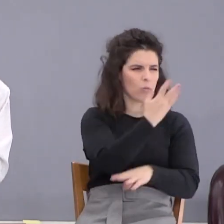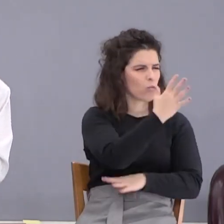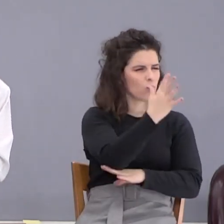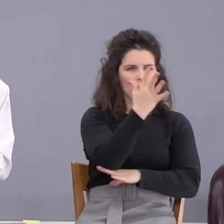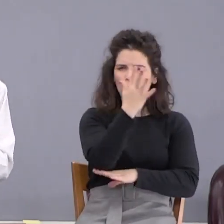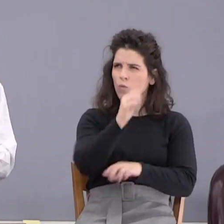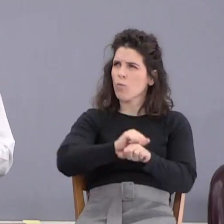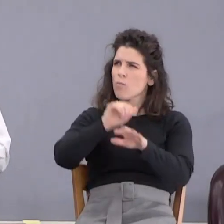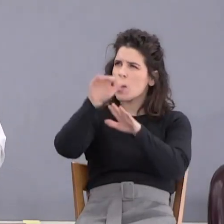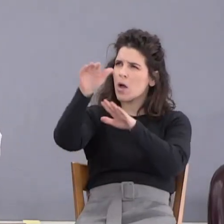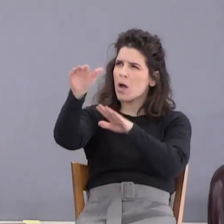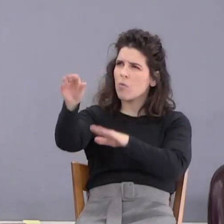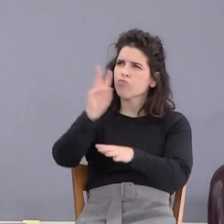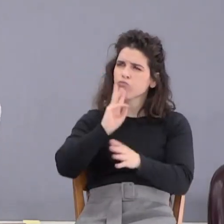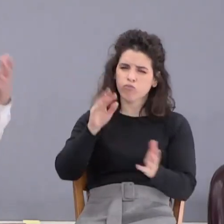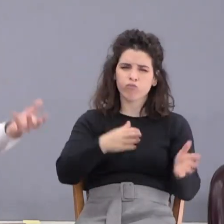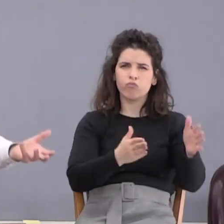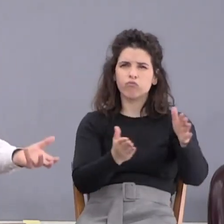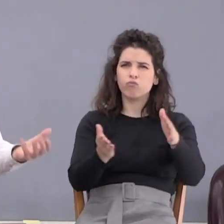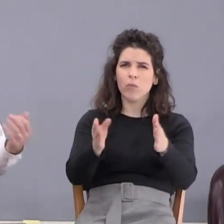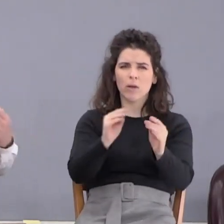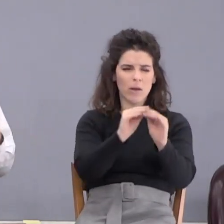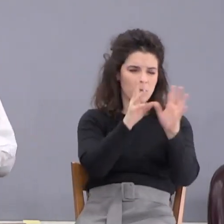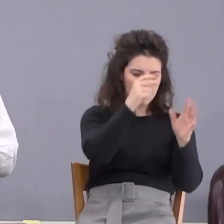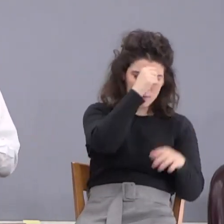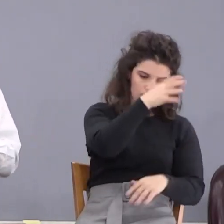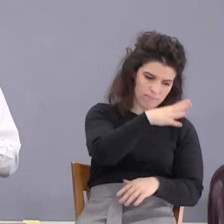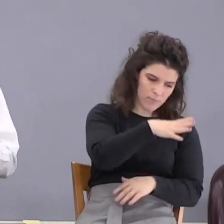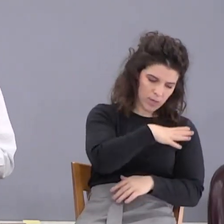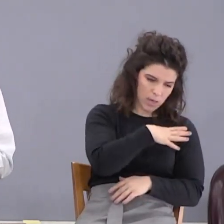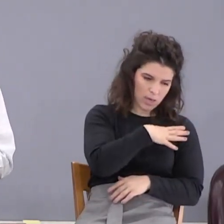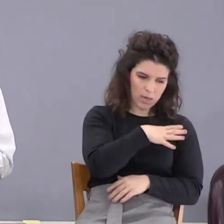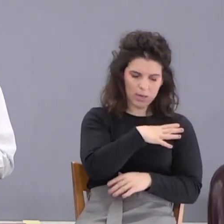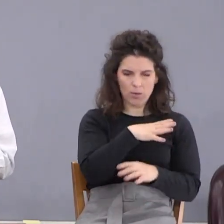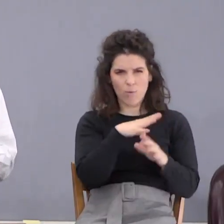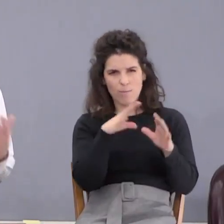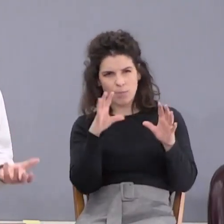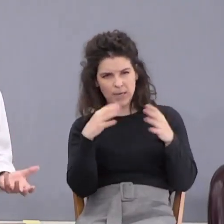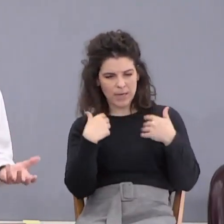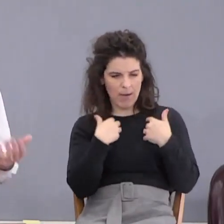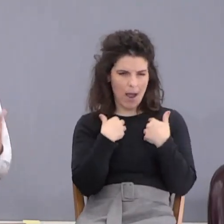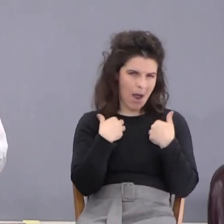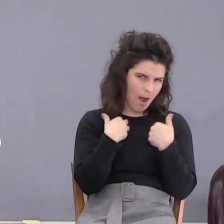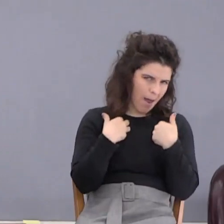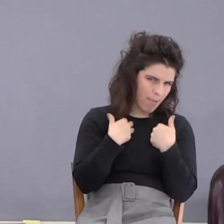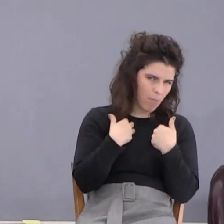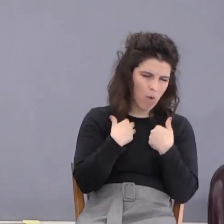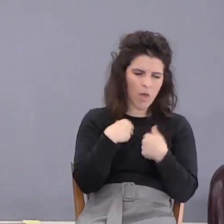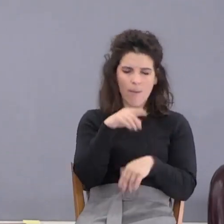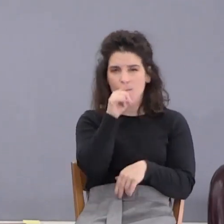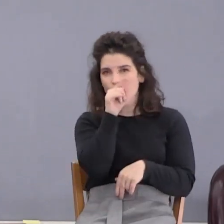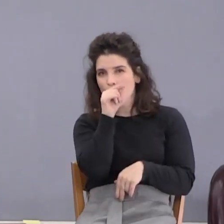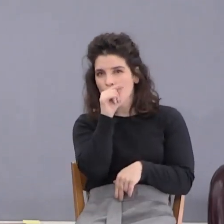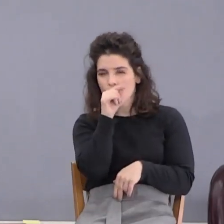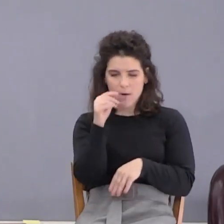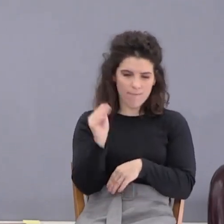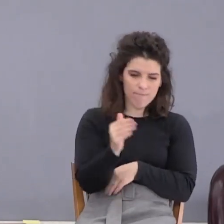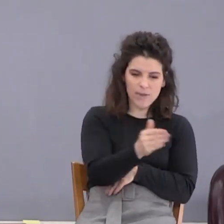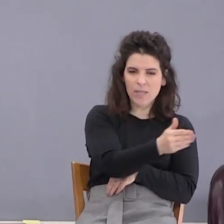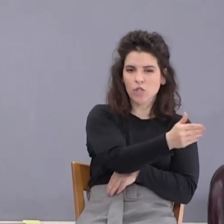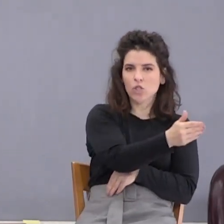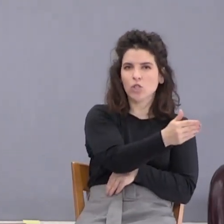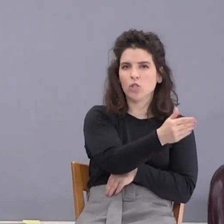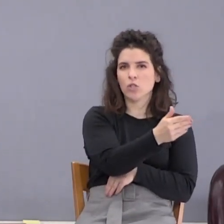Obviously, the issue of a man or a beast or a fish or a bird,